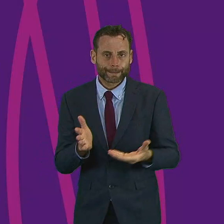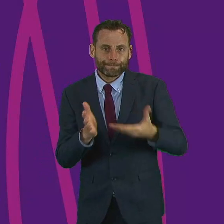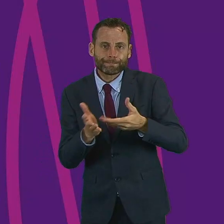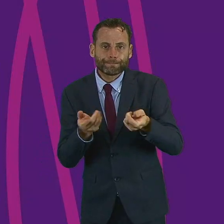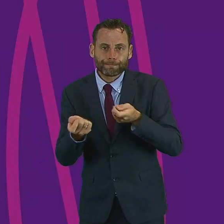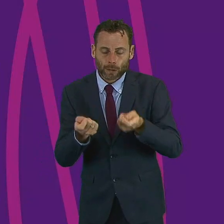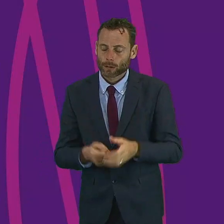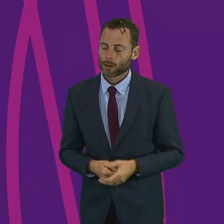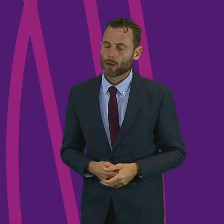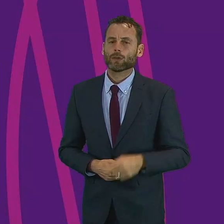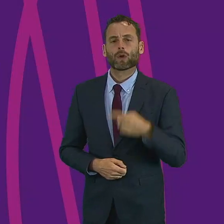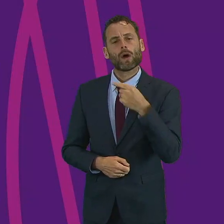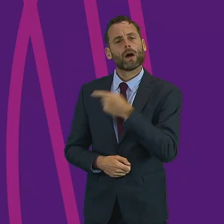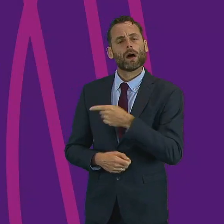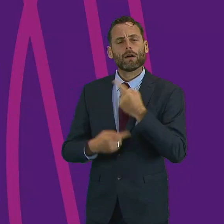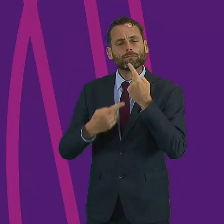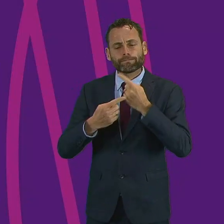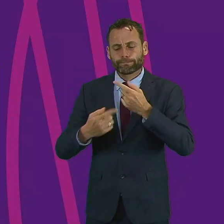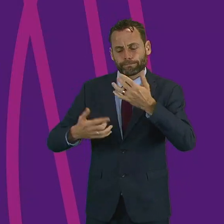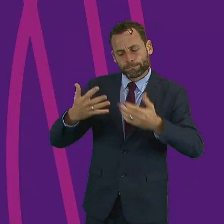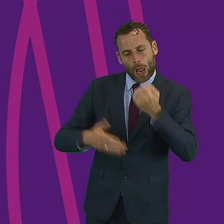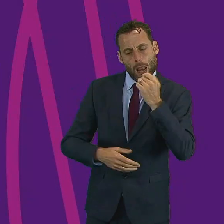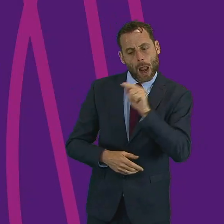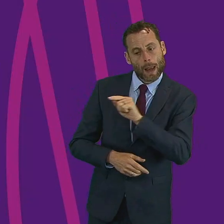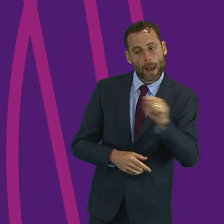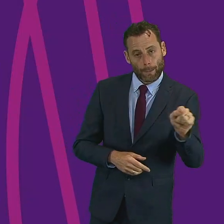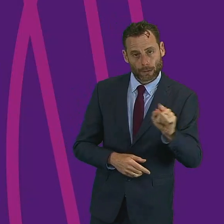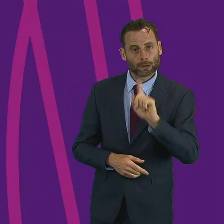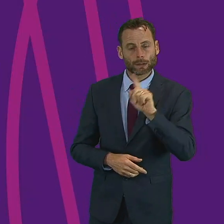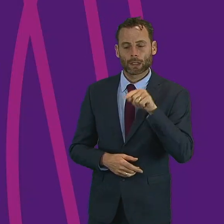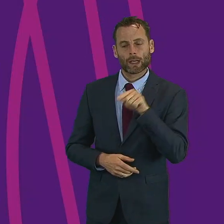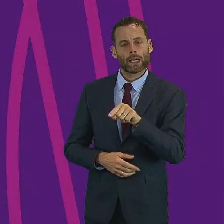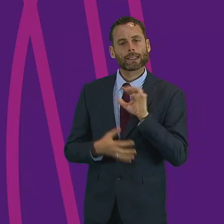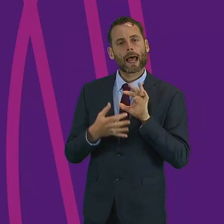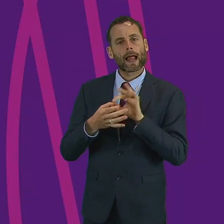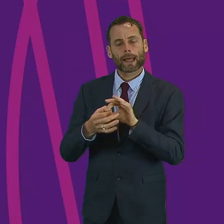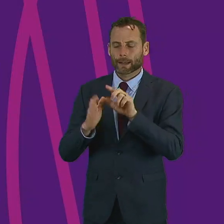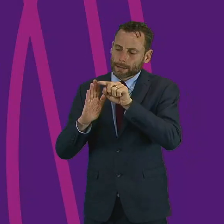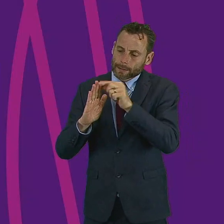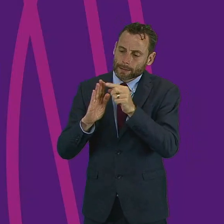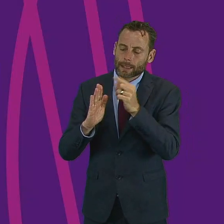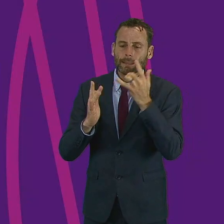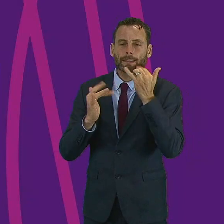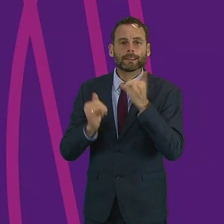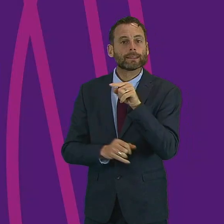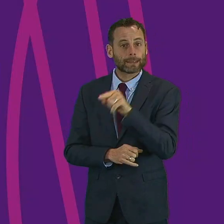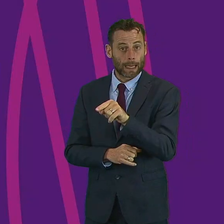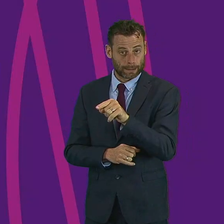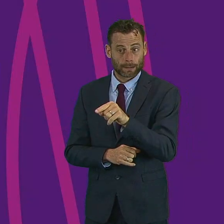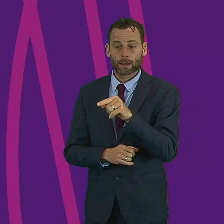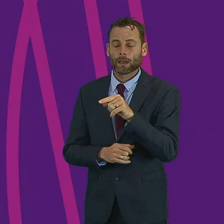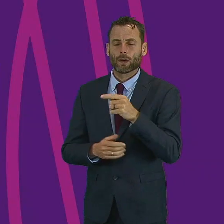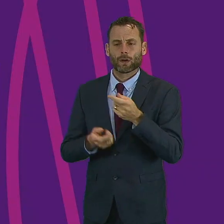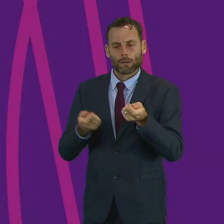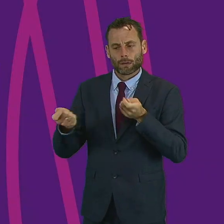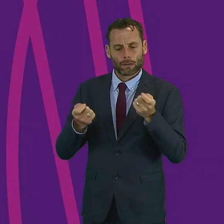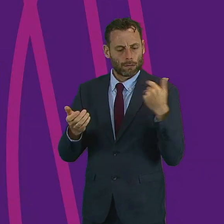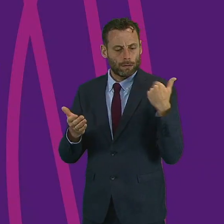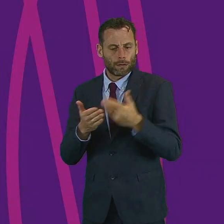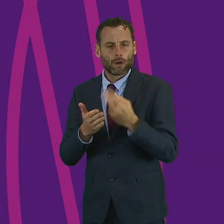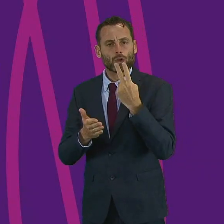are for test results reported in the past 24 hours. Now, ideally, these daily figures will by and large reflect test swabs taken